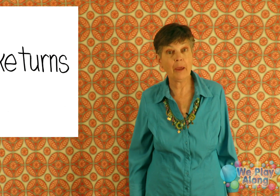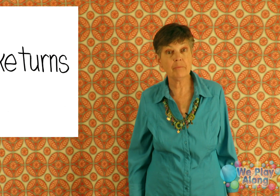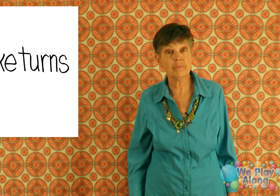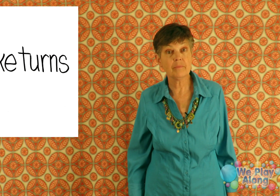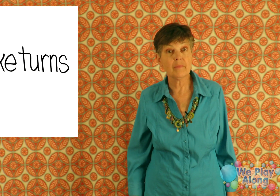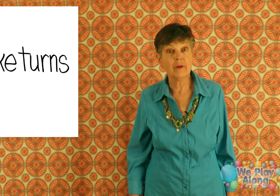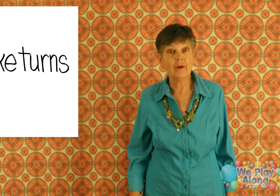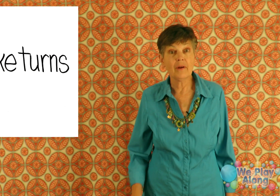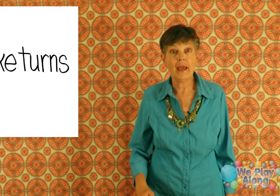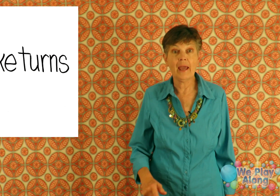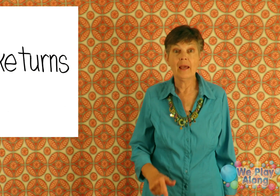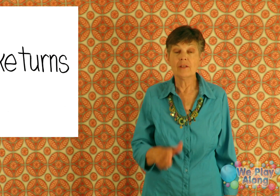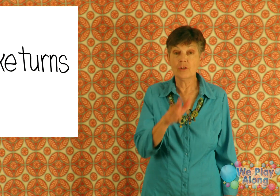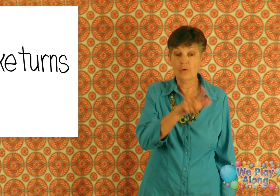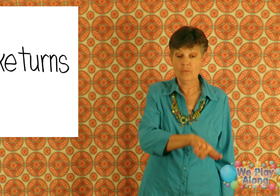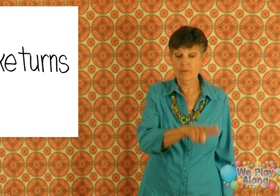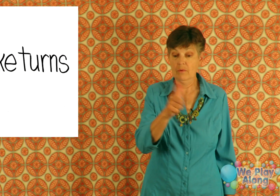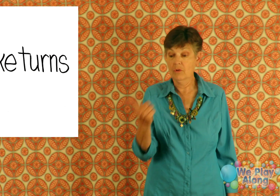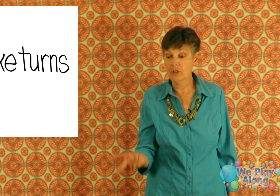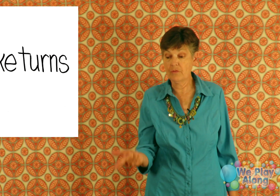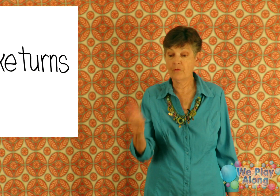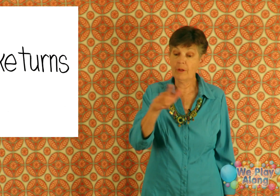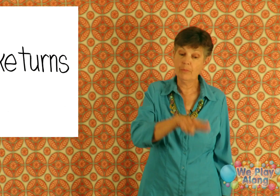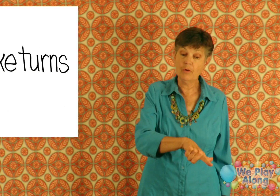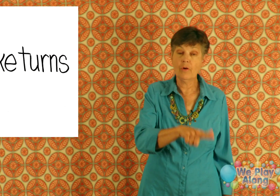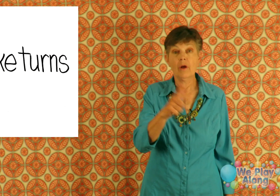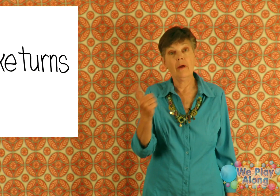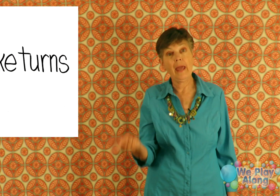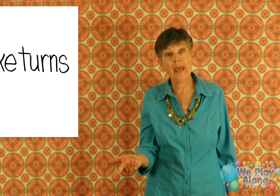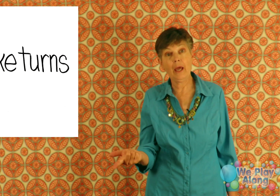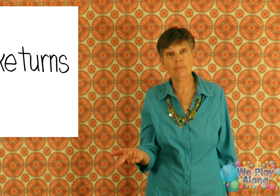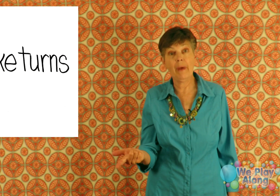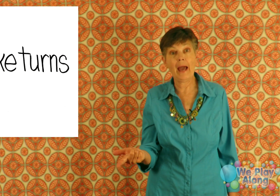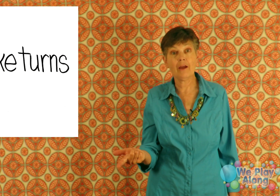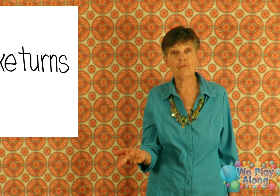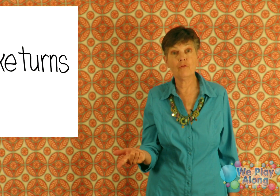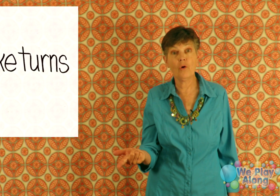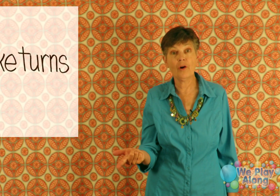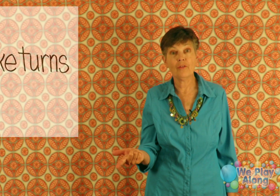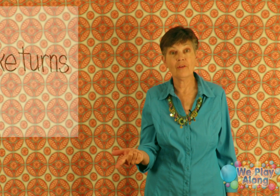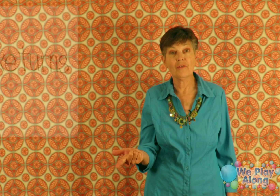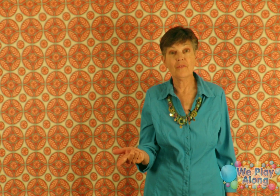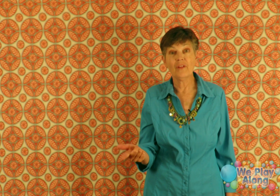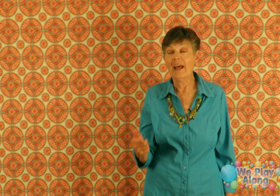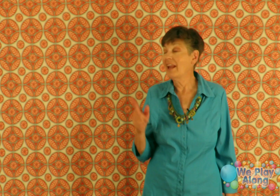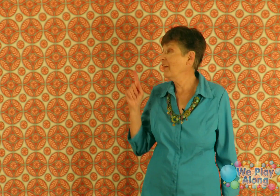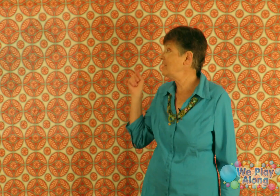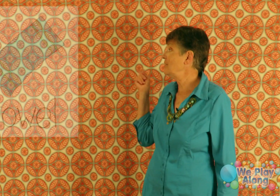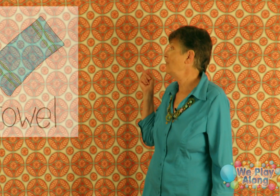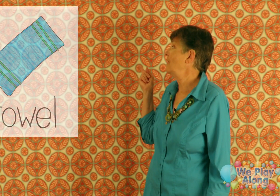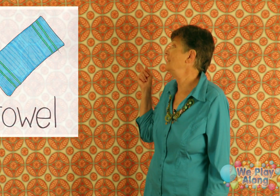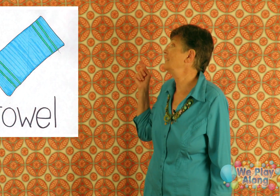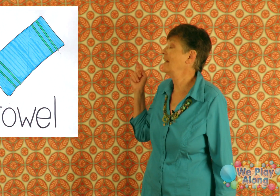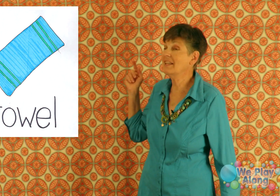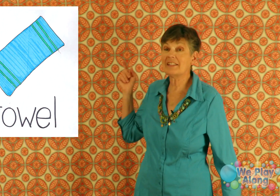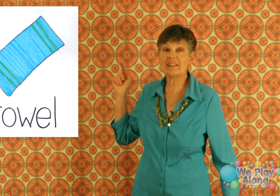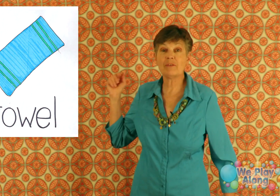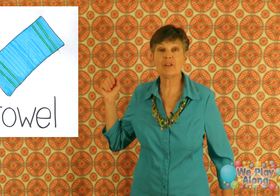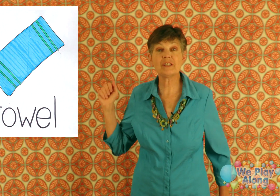game. Okay, so you just flip your hand back and forth. Now this is a fun sign. This is